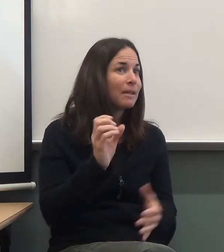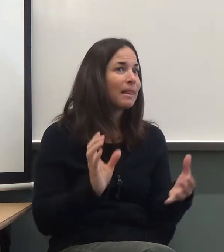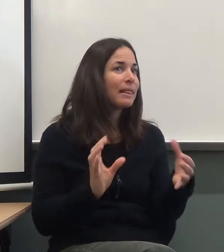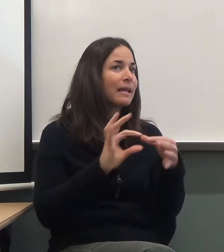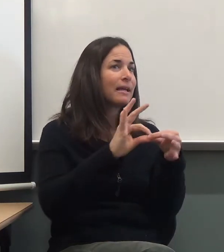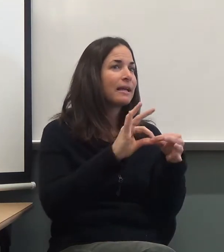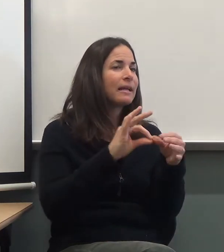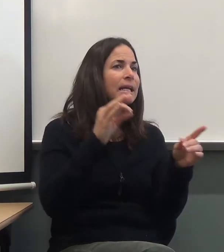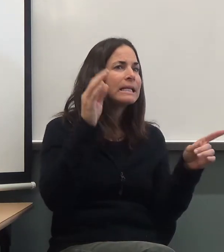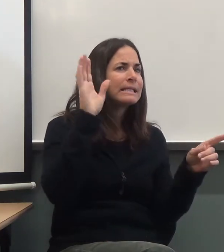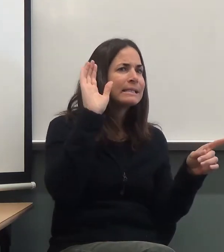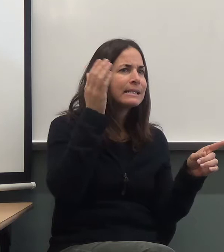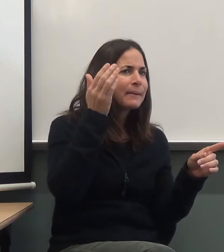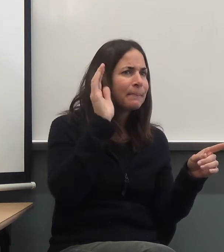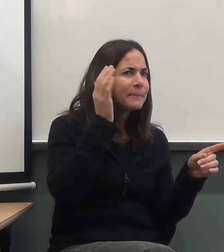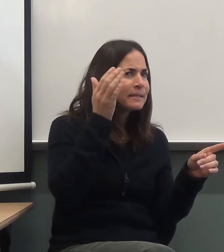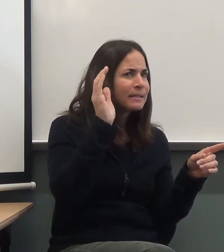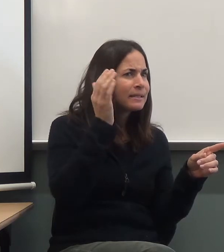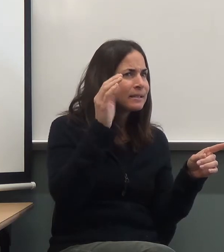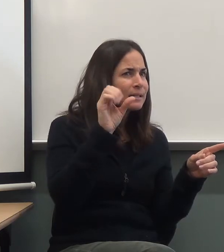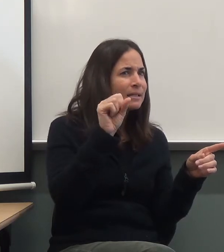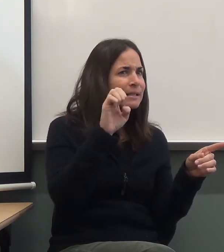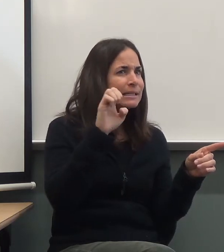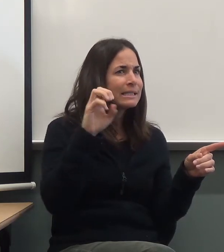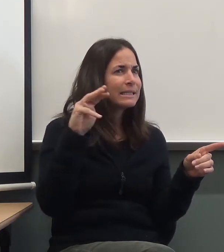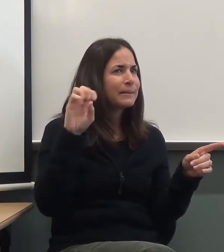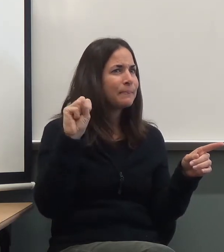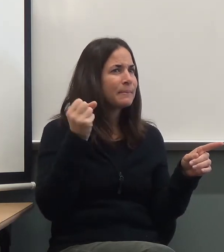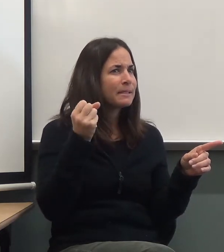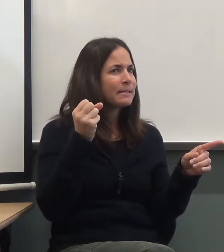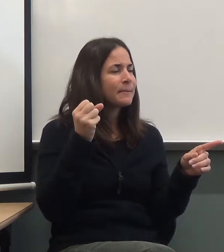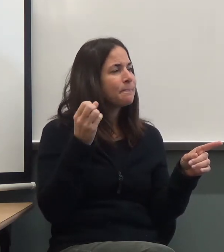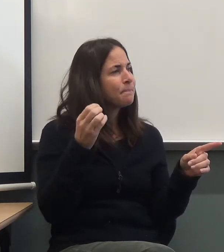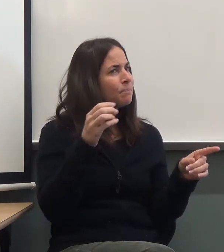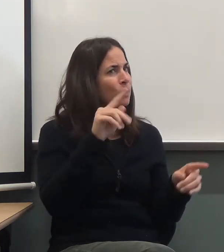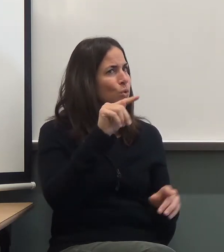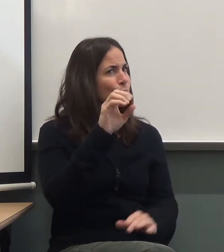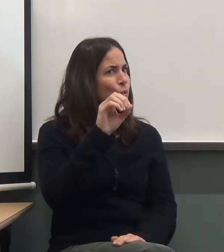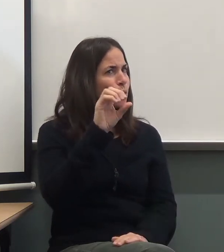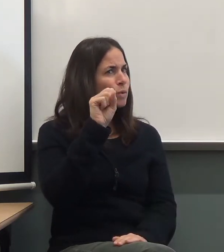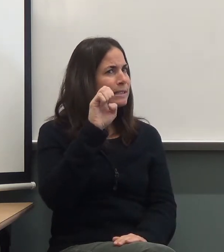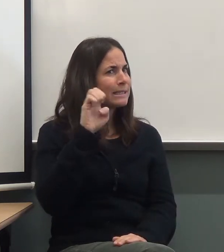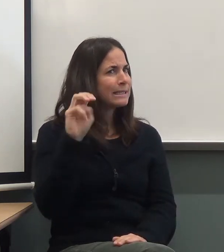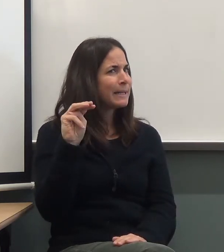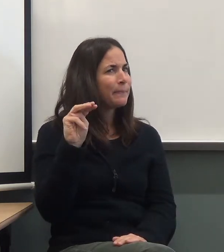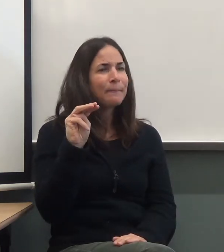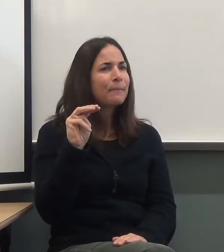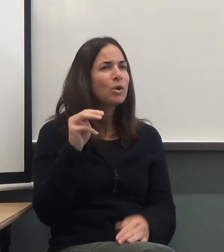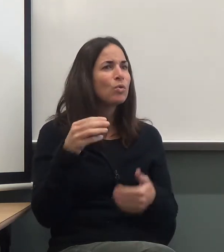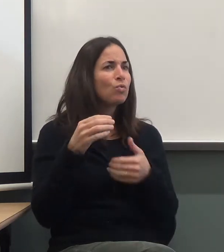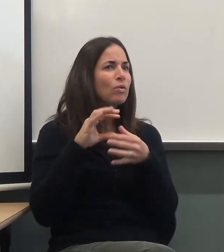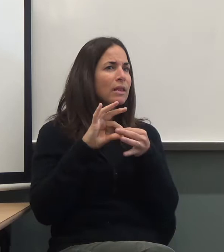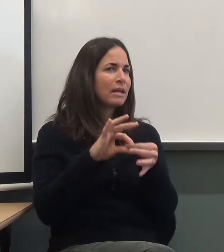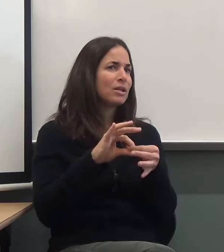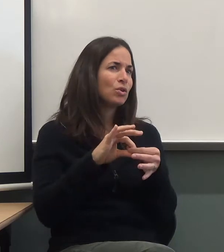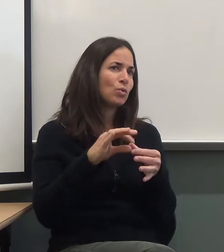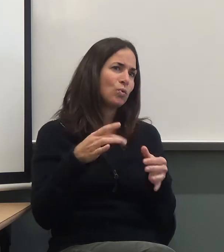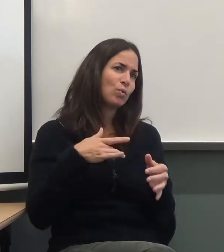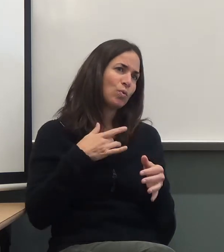Seems. To seem. No, Okay, this has to do with senses, doesn't it? To